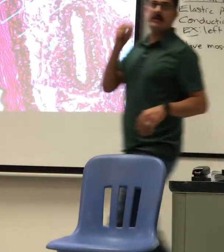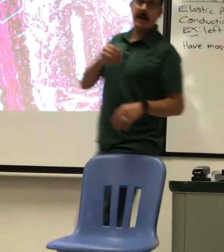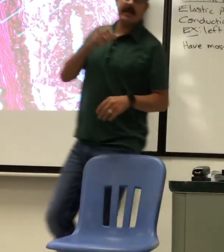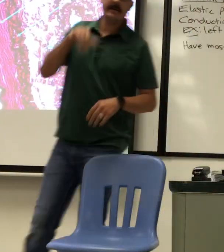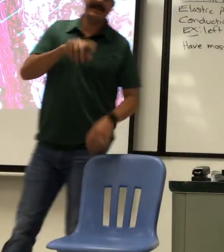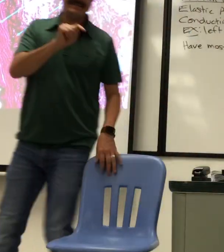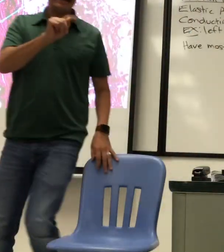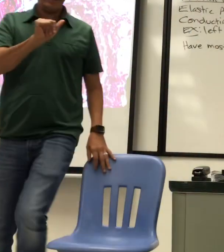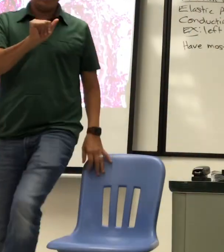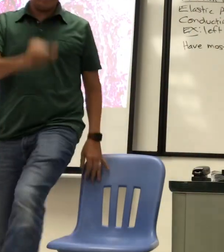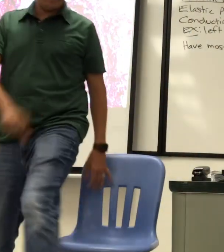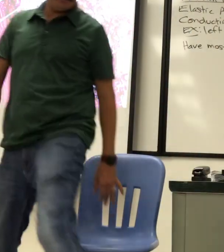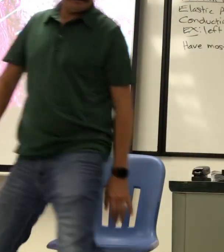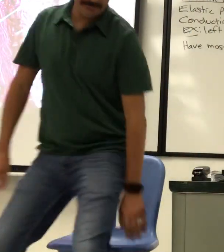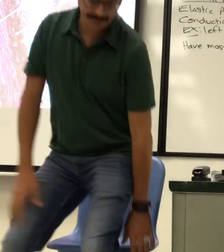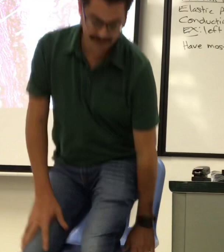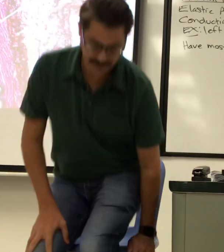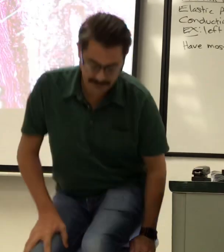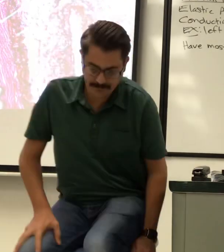Okay.